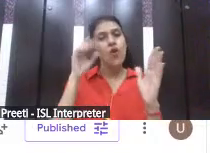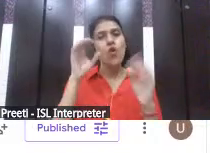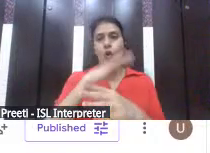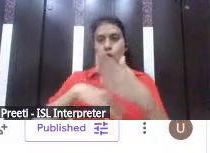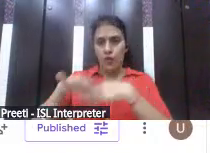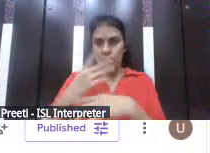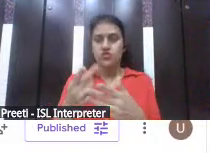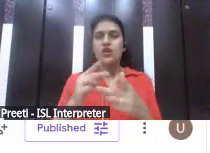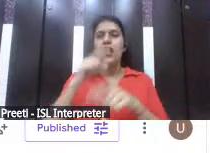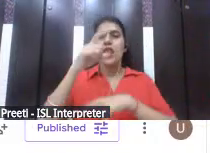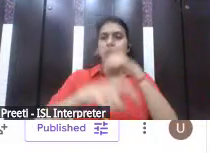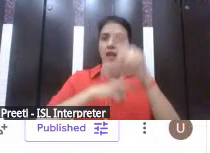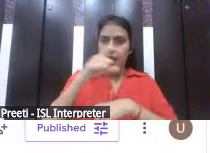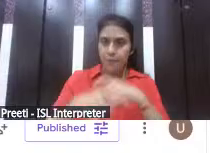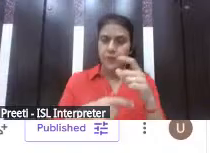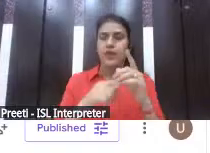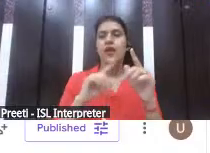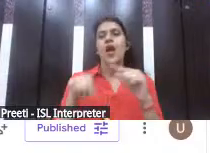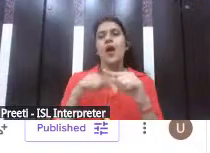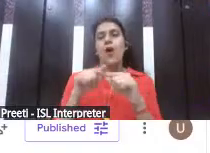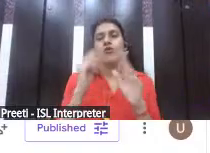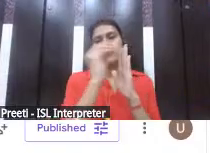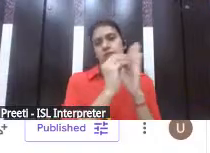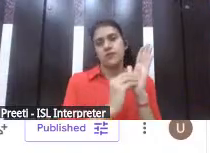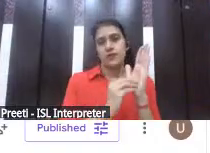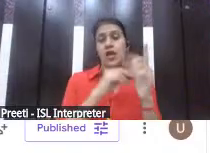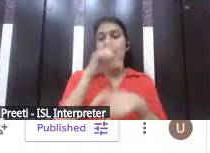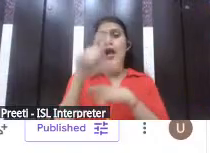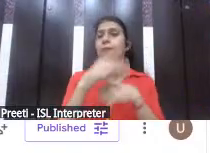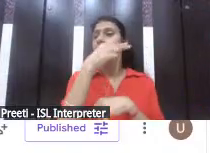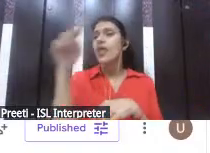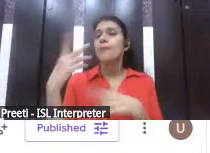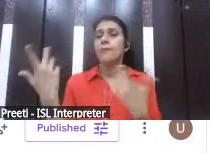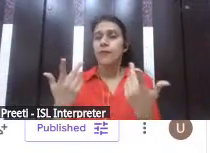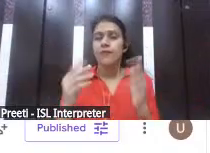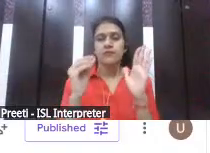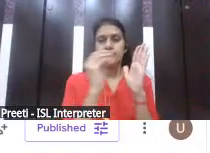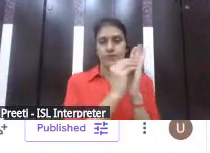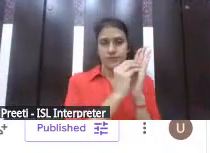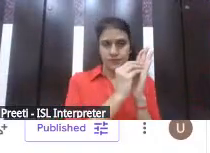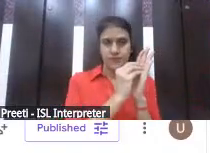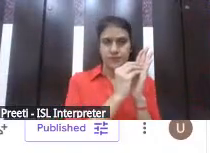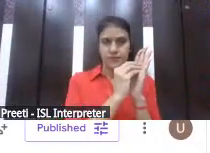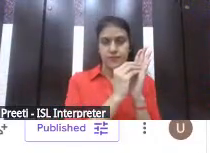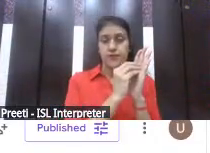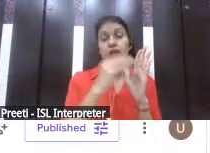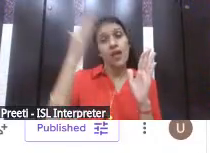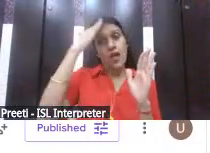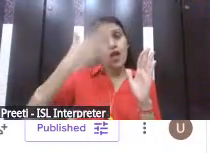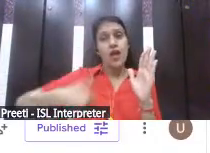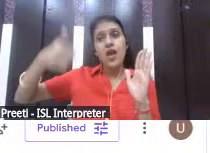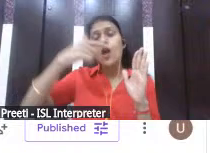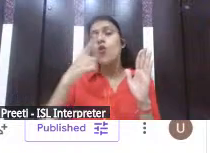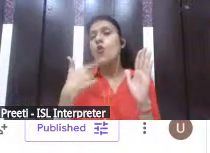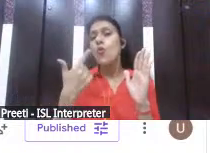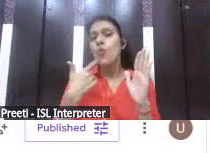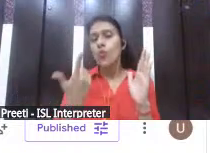for the details of the organization first, such as name of the organization, name of the head,